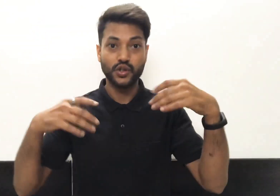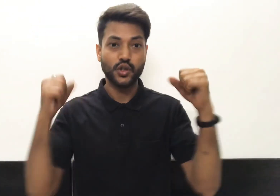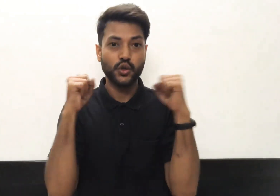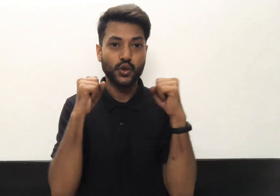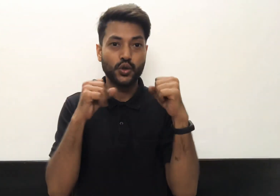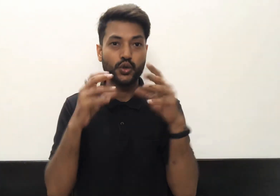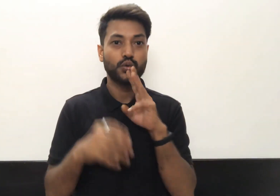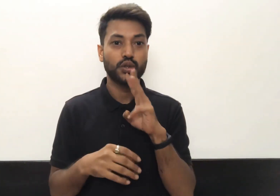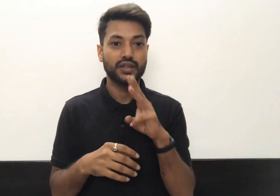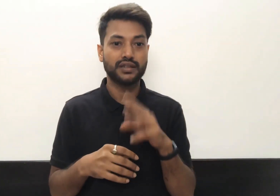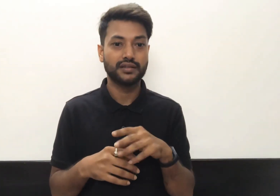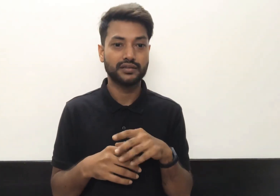cream.